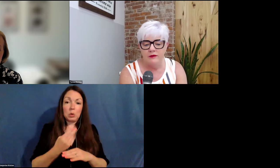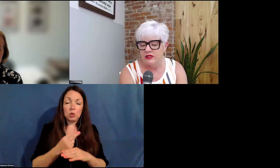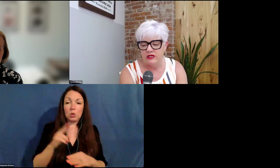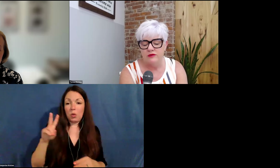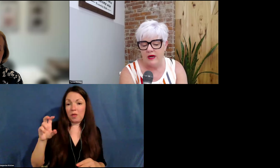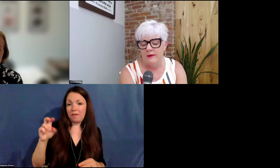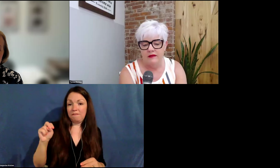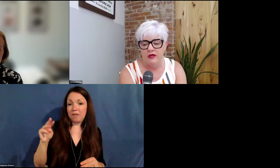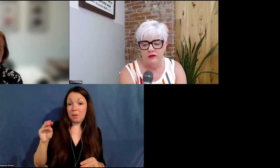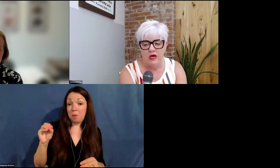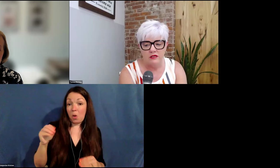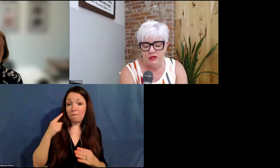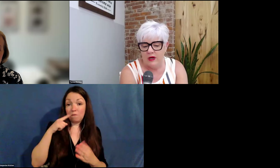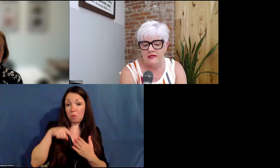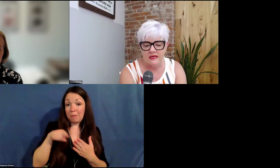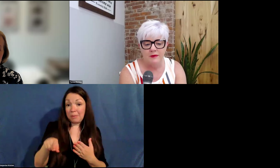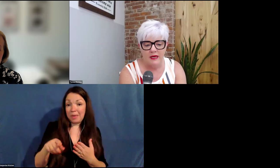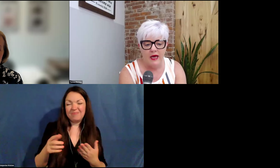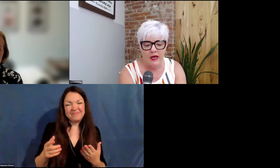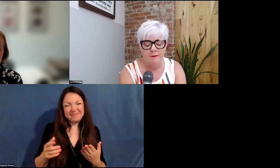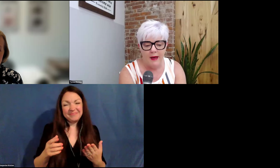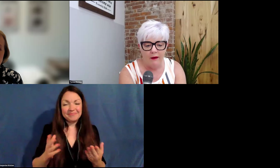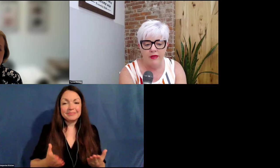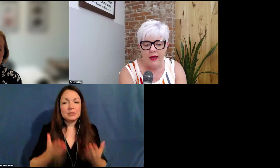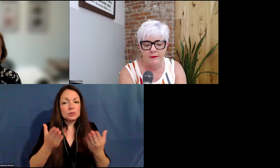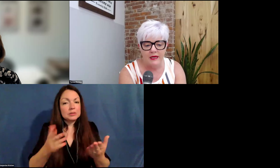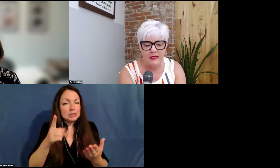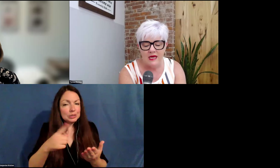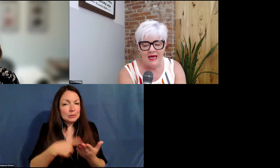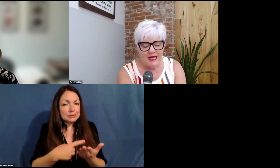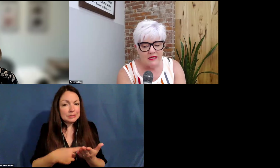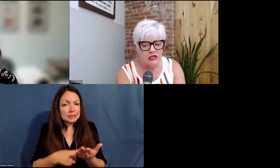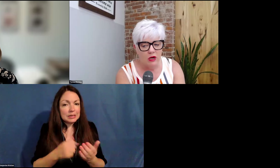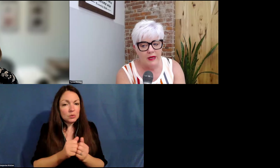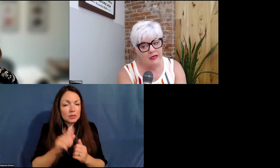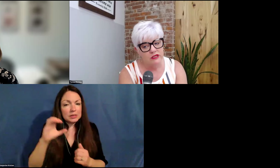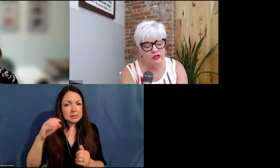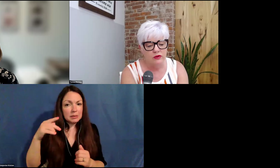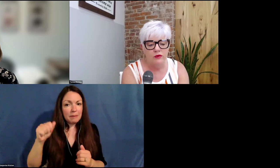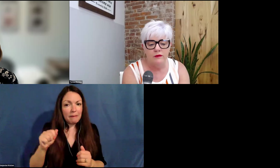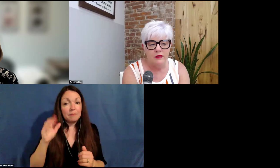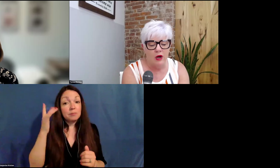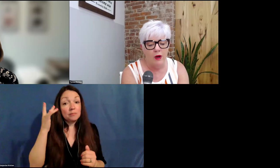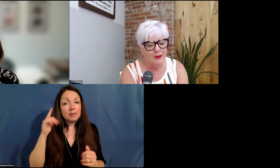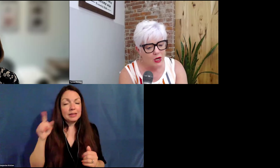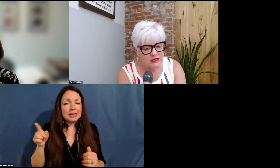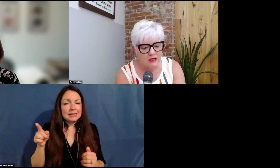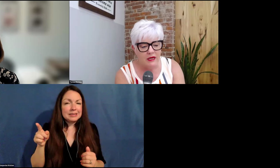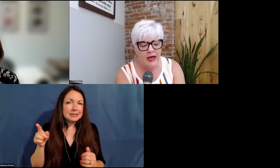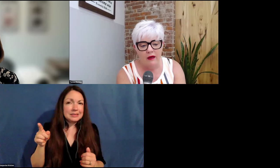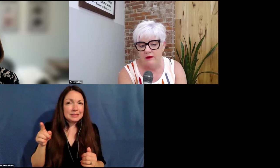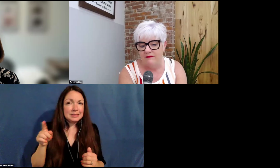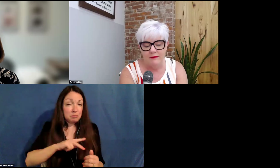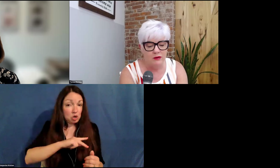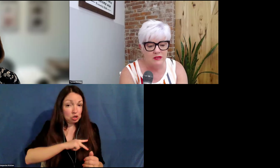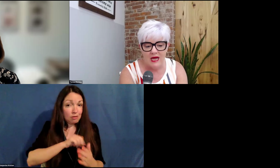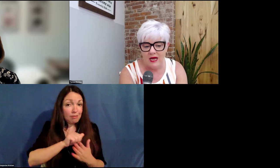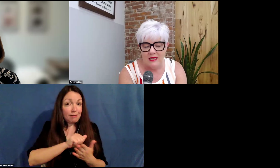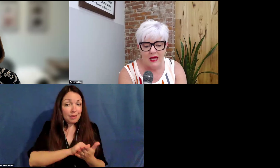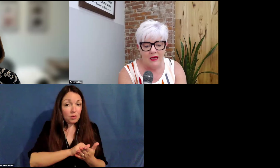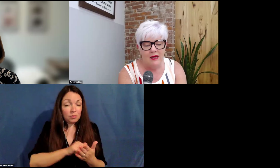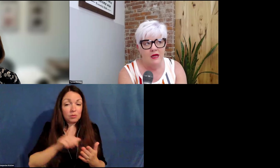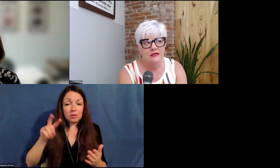And I would just recommend that you talk to a CPA about that because it's going into, a personal account. Venmo